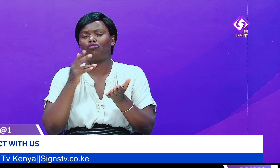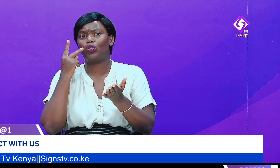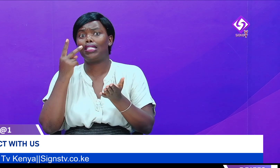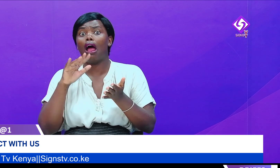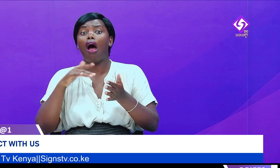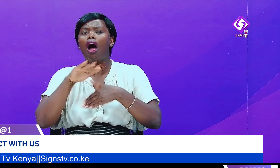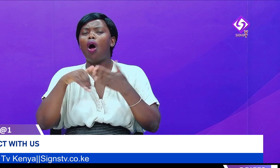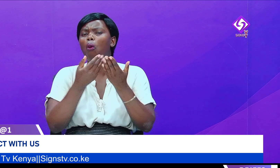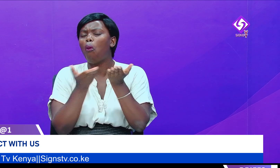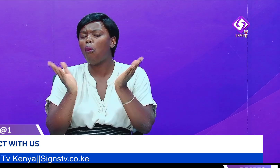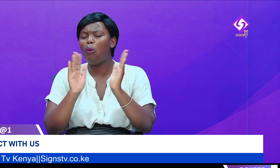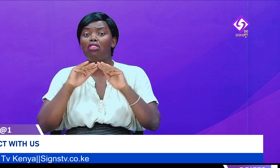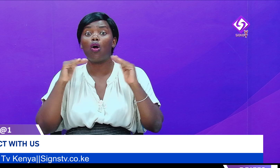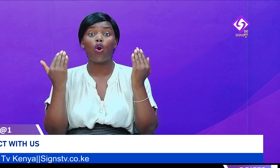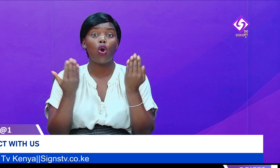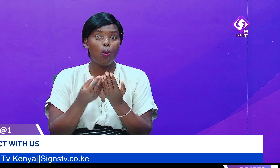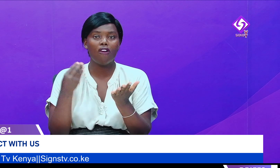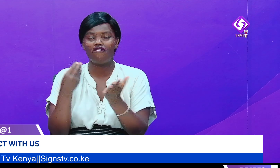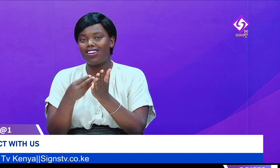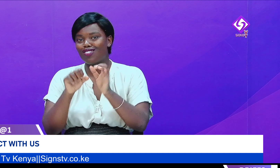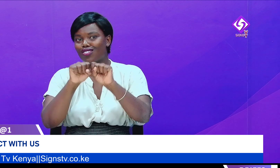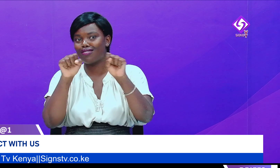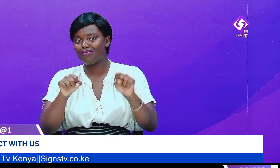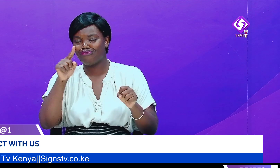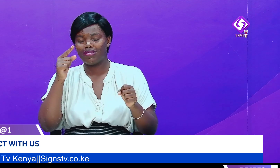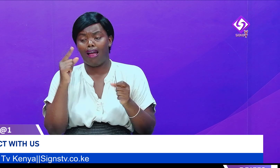unite, call for preparations and financial systems overhaul.